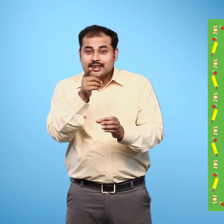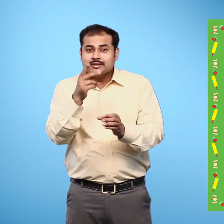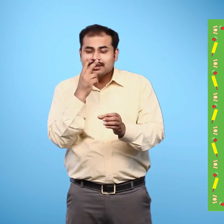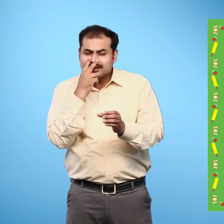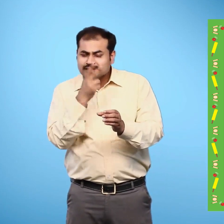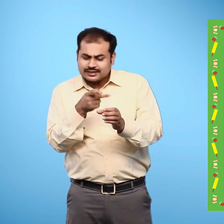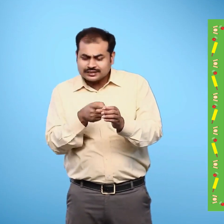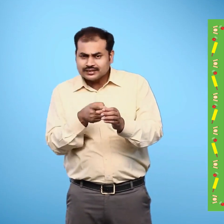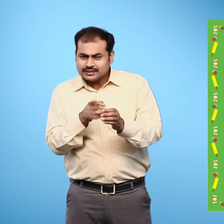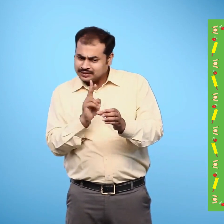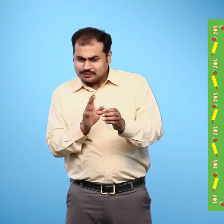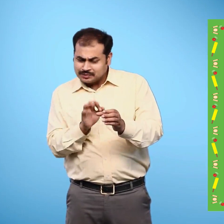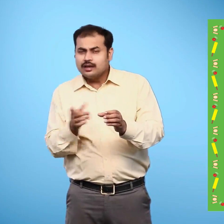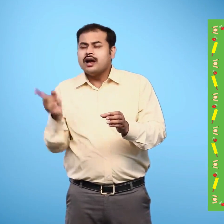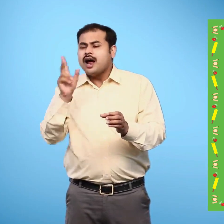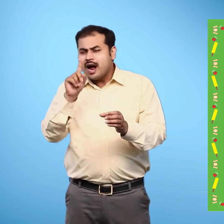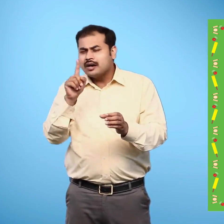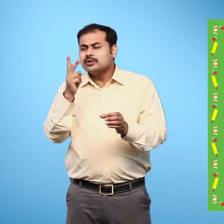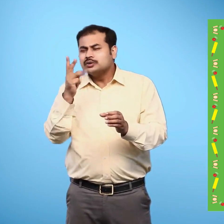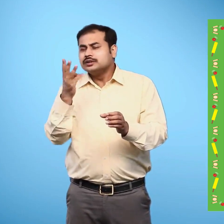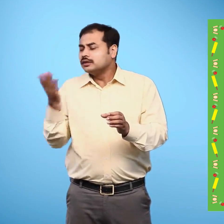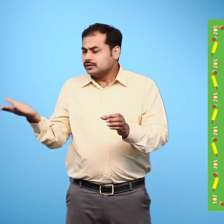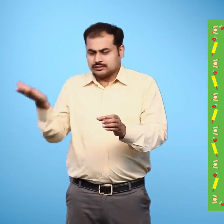See how many books it can hold.